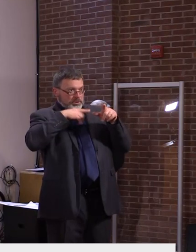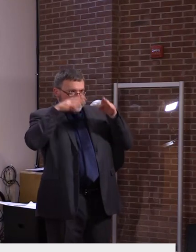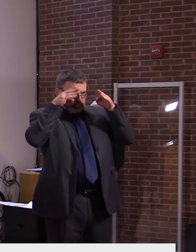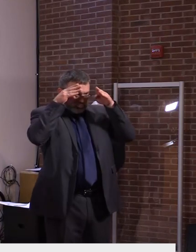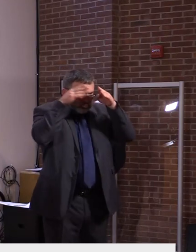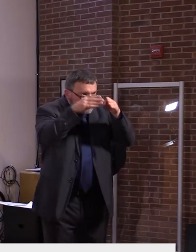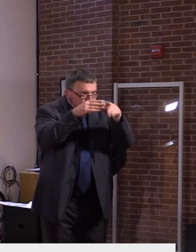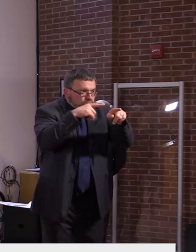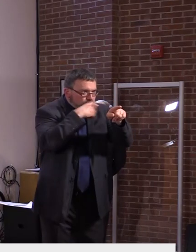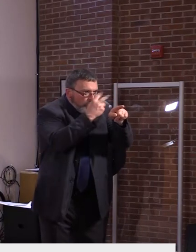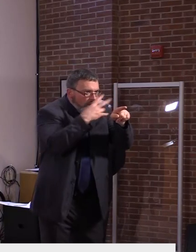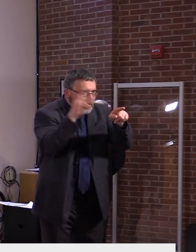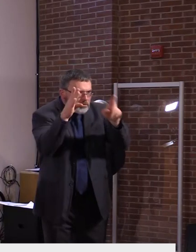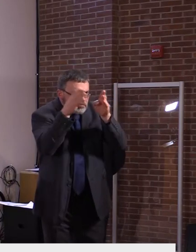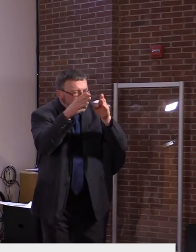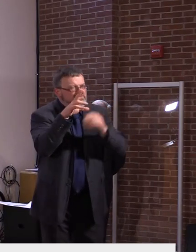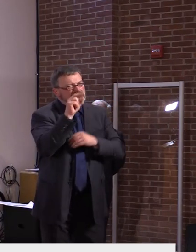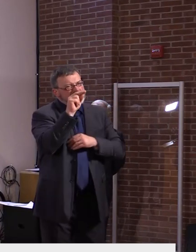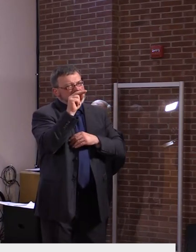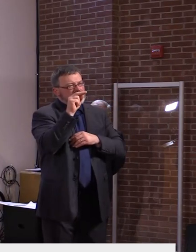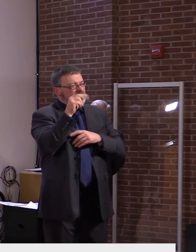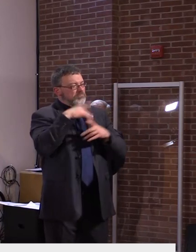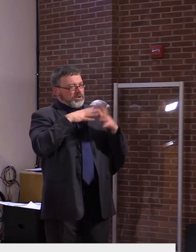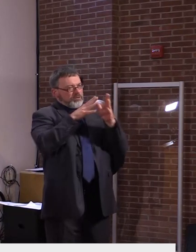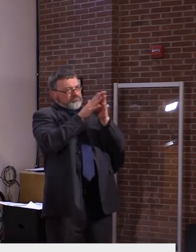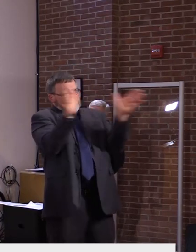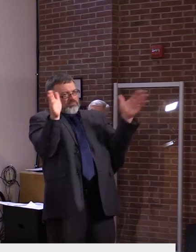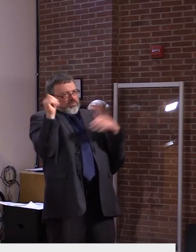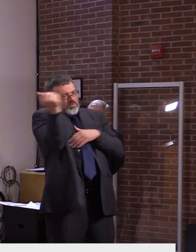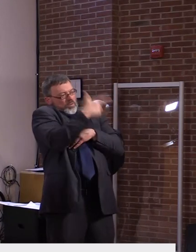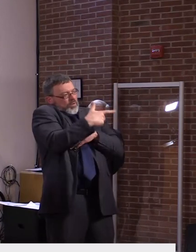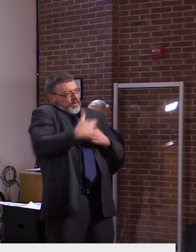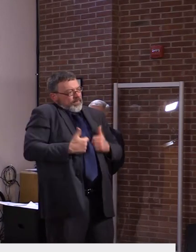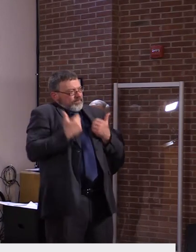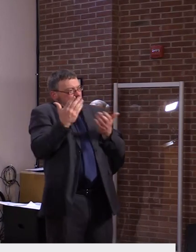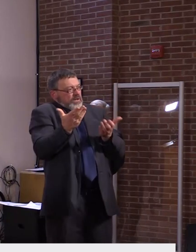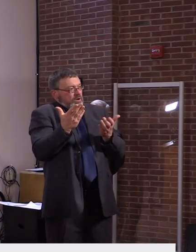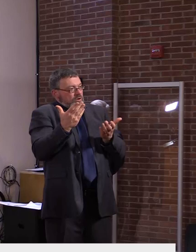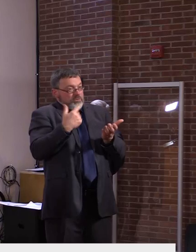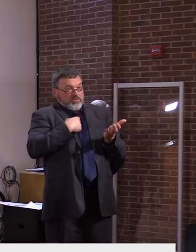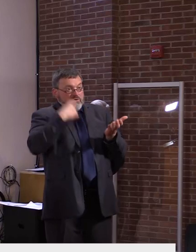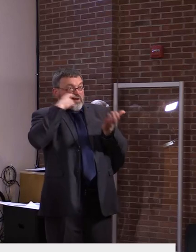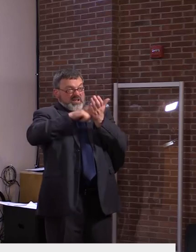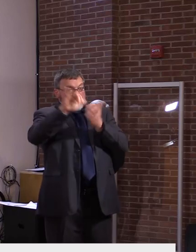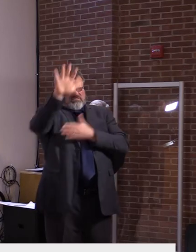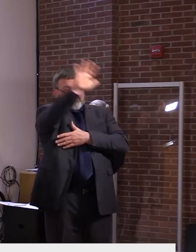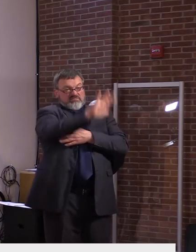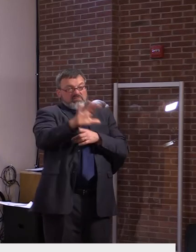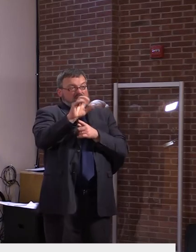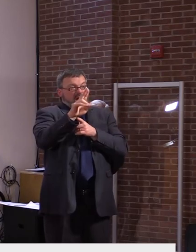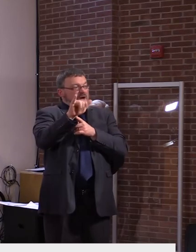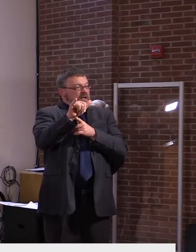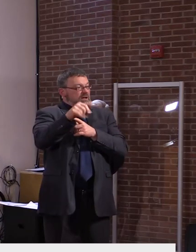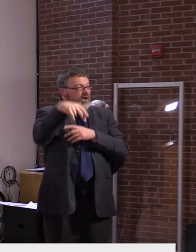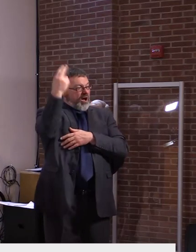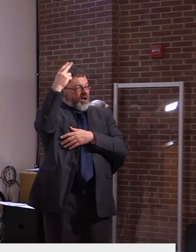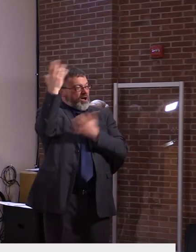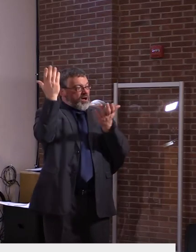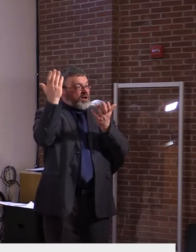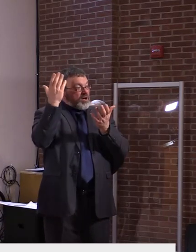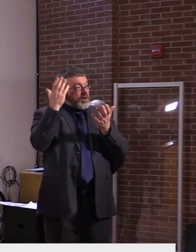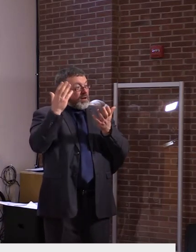but I think what you recognize is important because we've actually had tremendous success across the